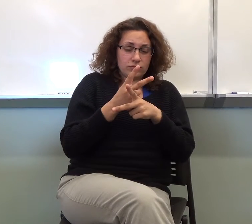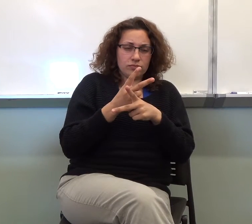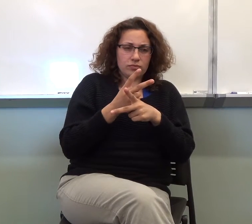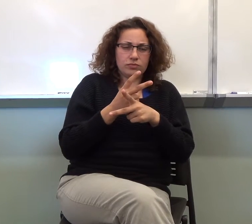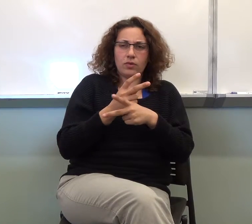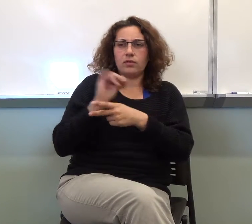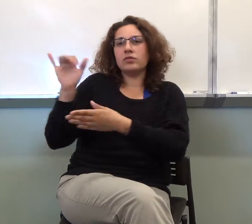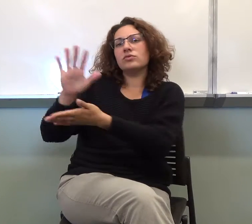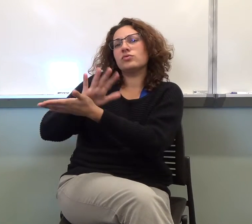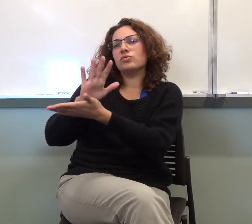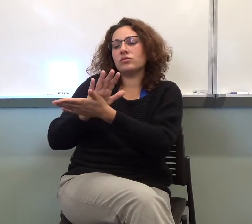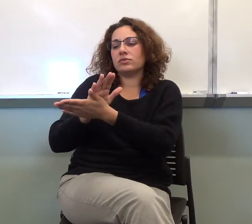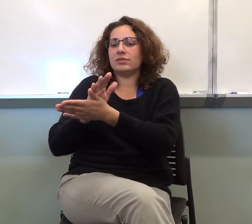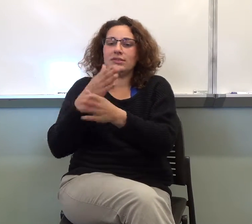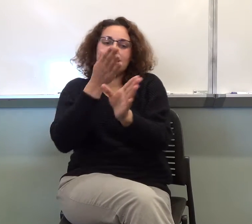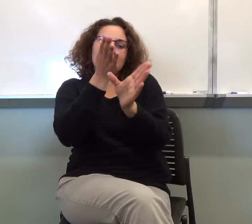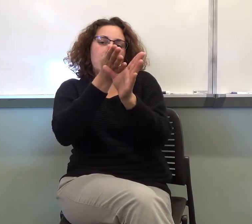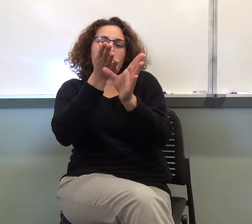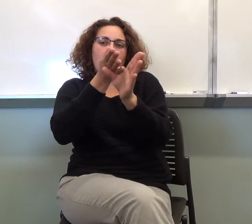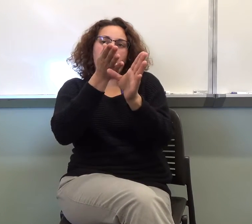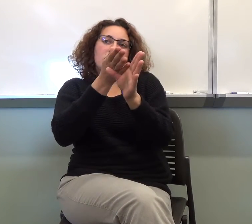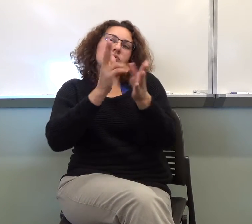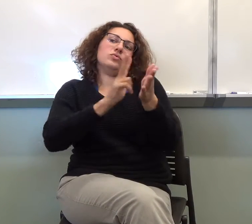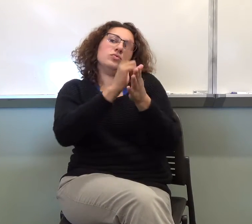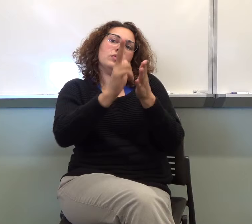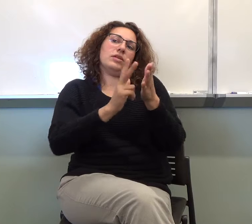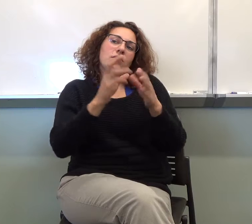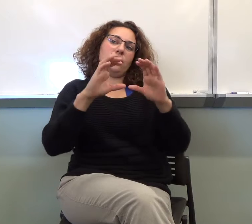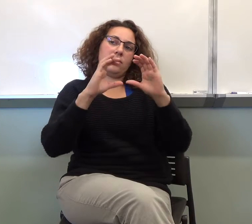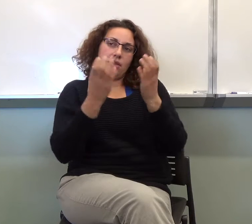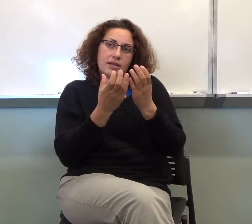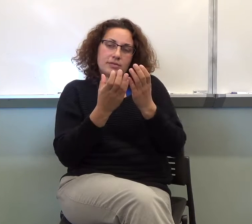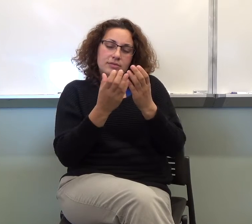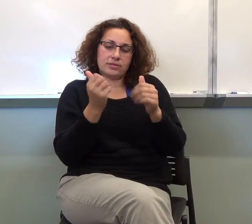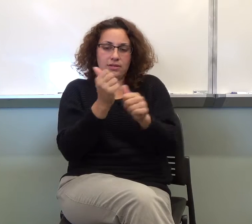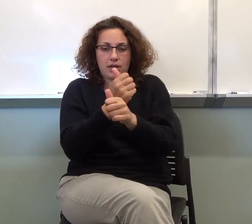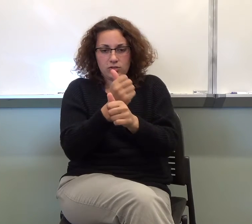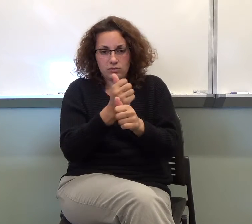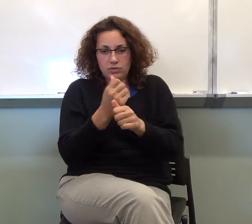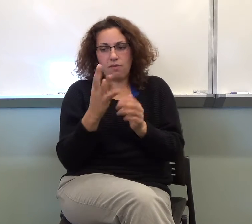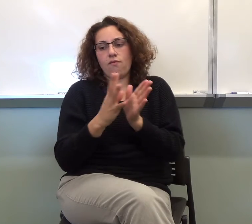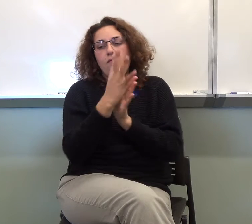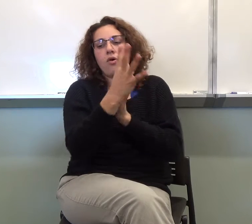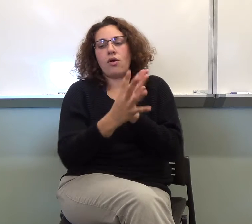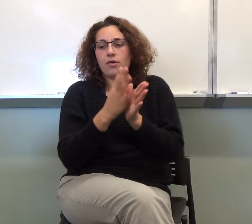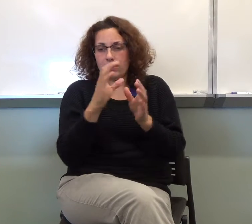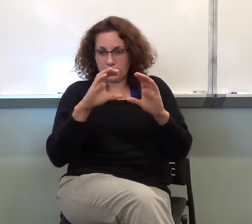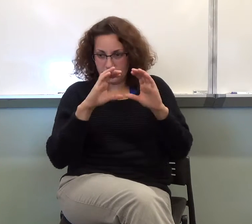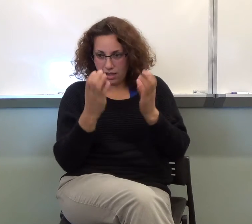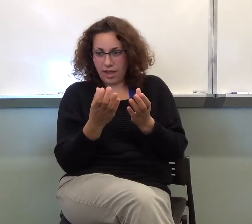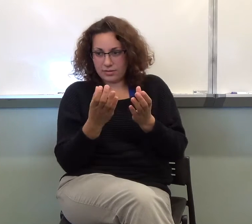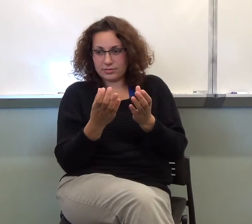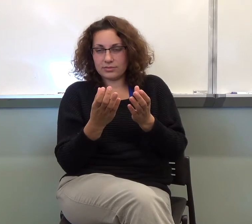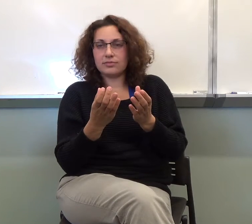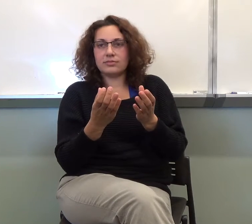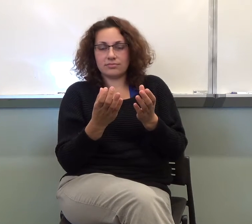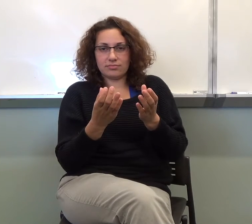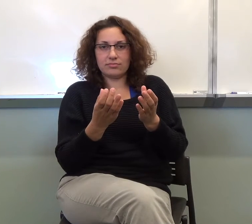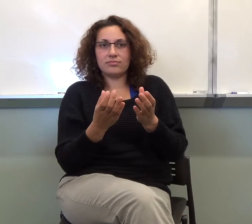The psychology is a 3-hour course. The algebra is a 4-hour course, well deserved. 1 hour